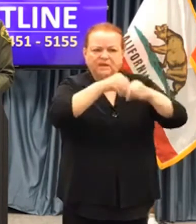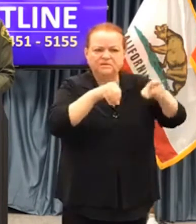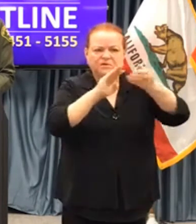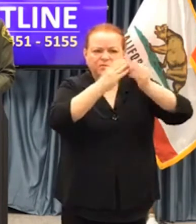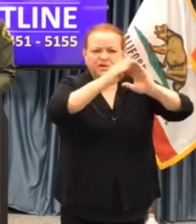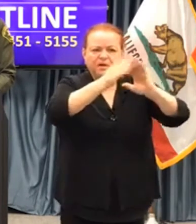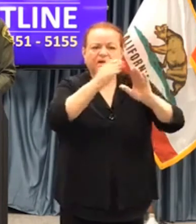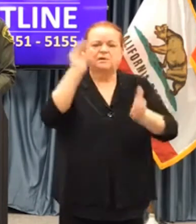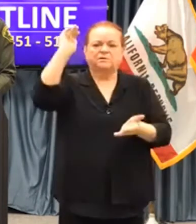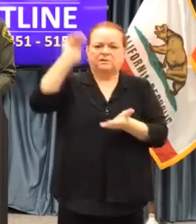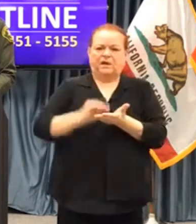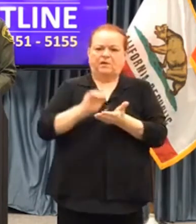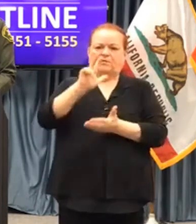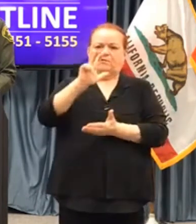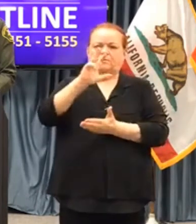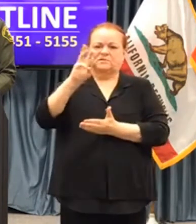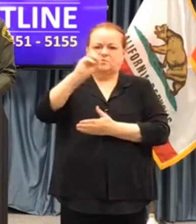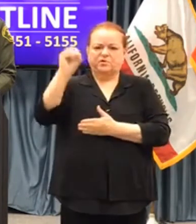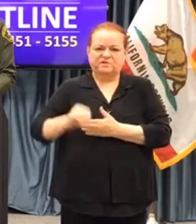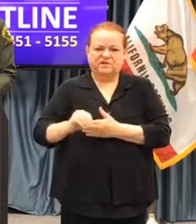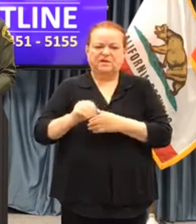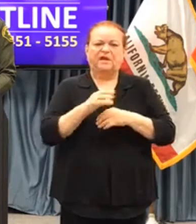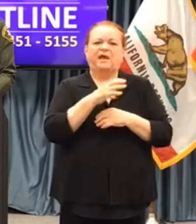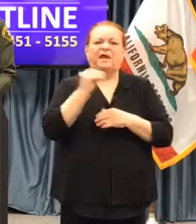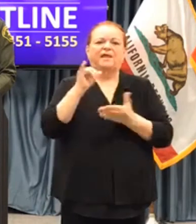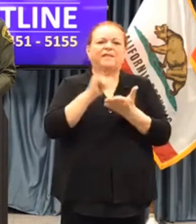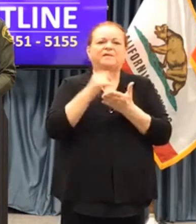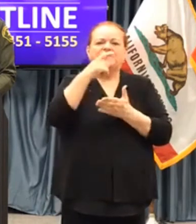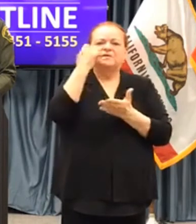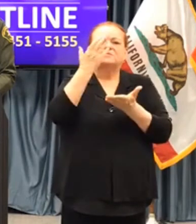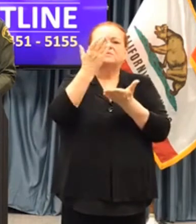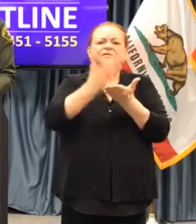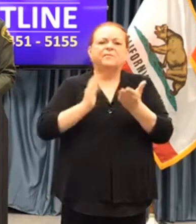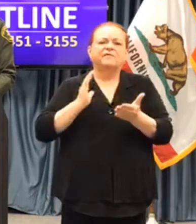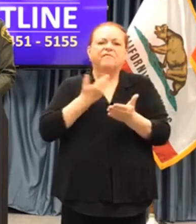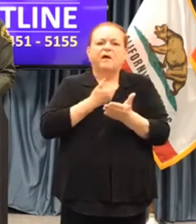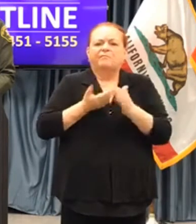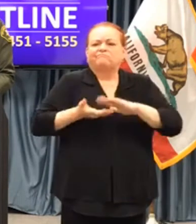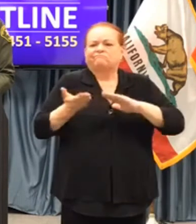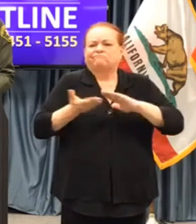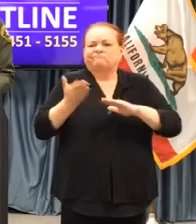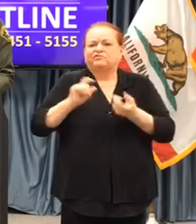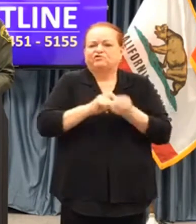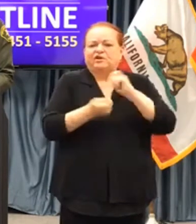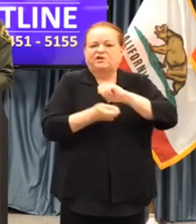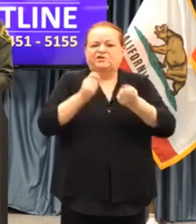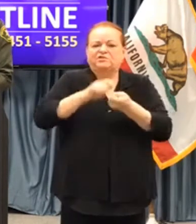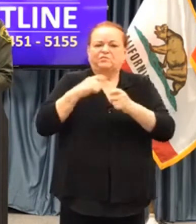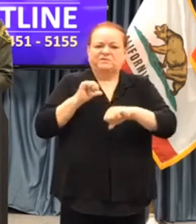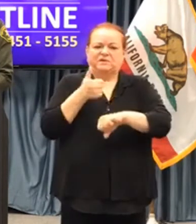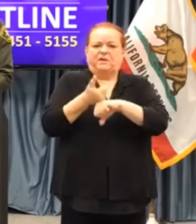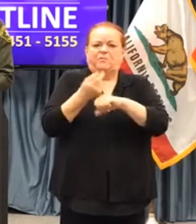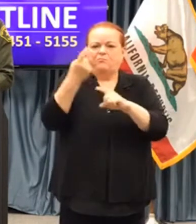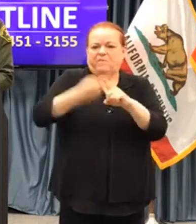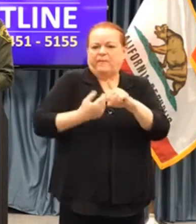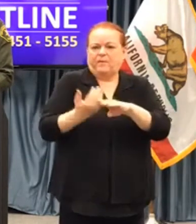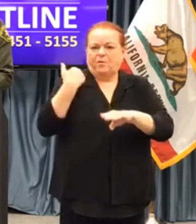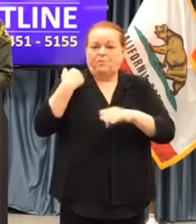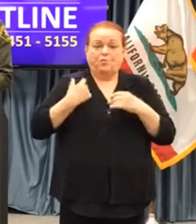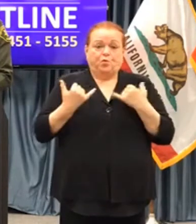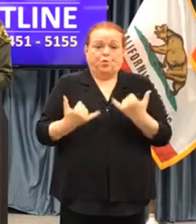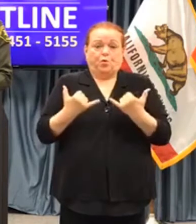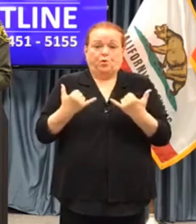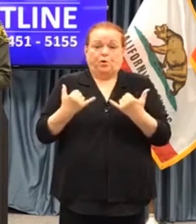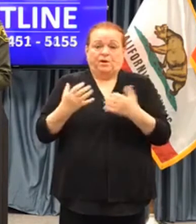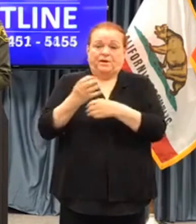36%. And that's mostly the result of some procedural changes that we have implemented more than a month ago. We are currently handling a lot of calls that